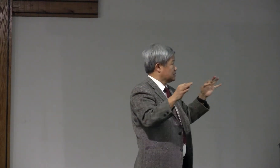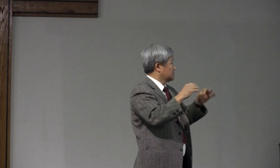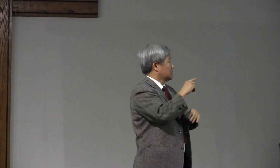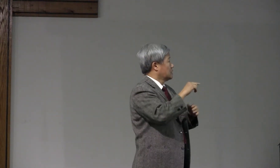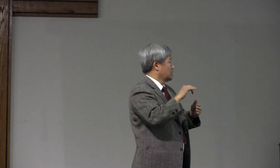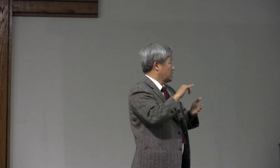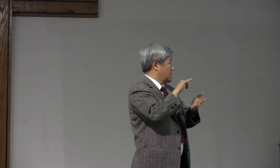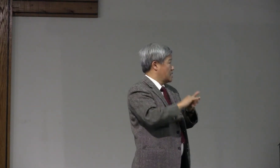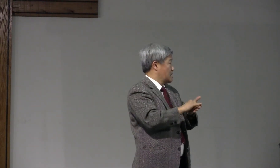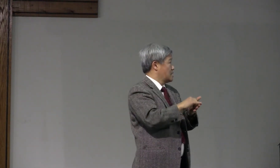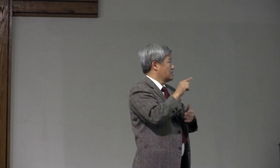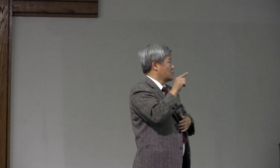So this